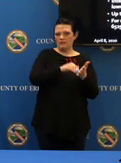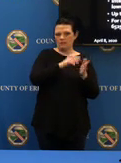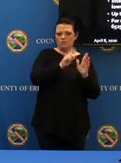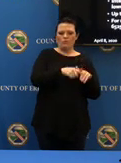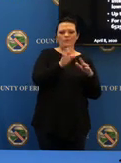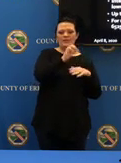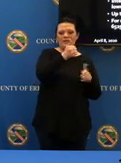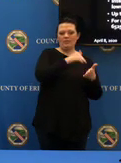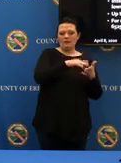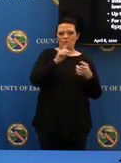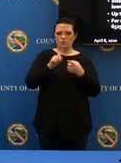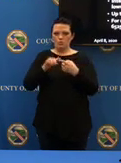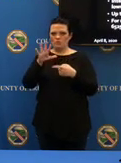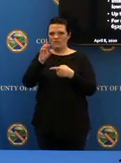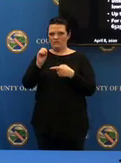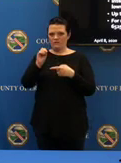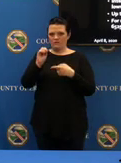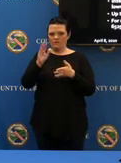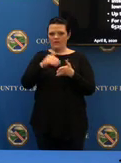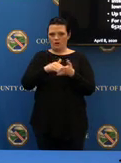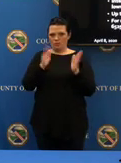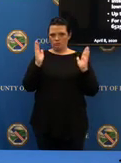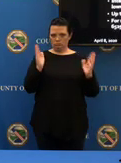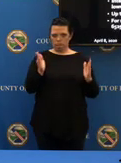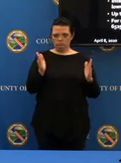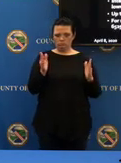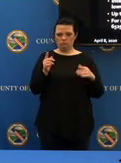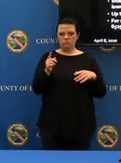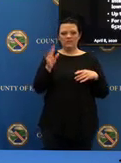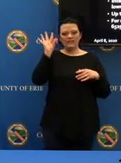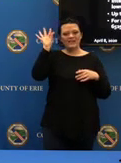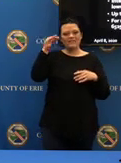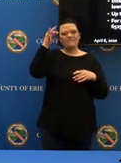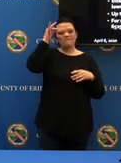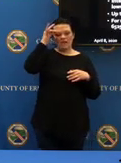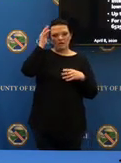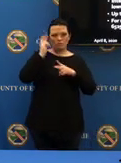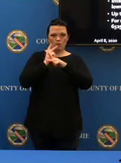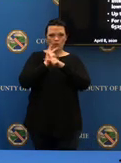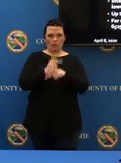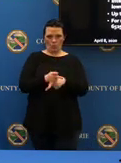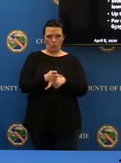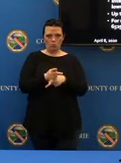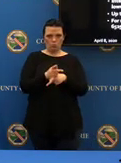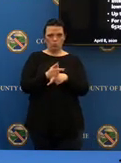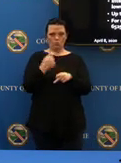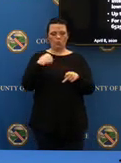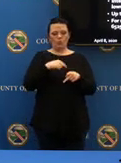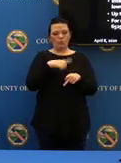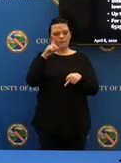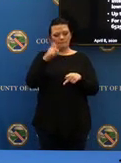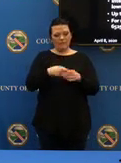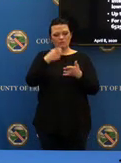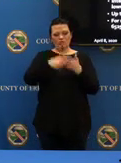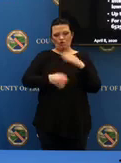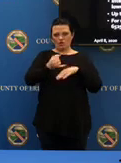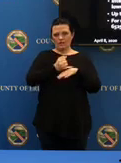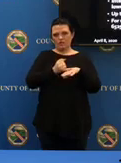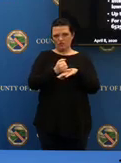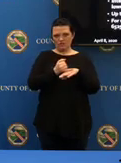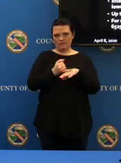to $50,000. Because this is a federal loan fund, we do have to charge an interest